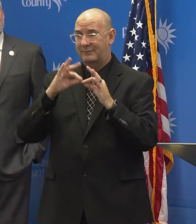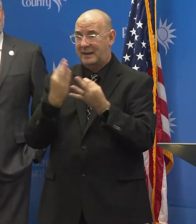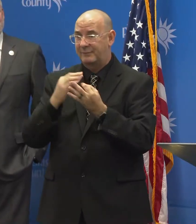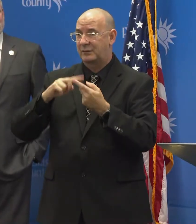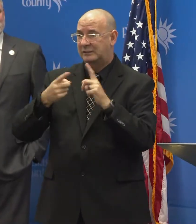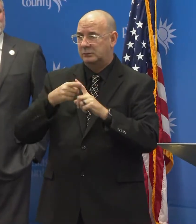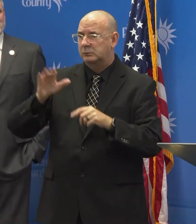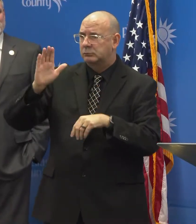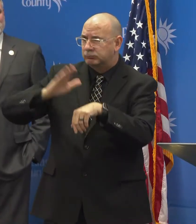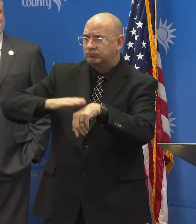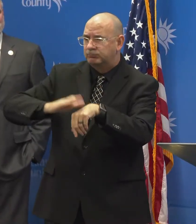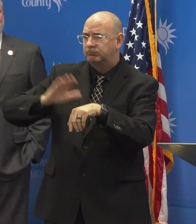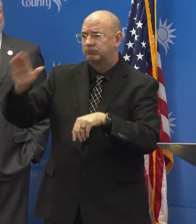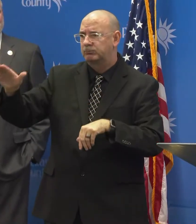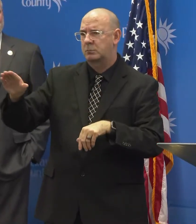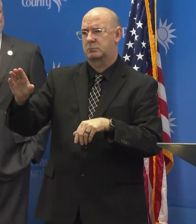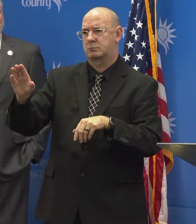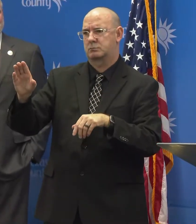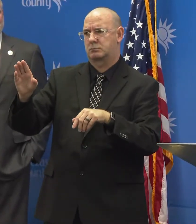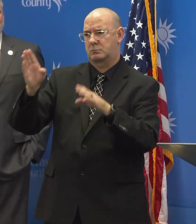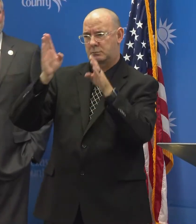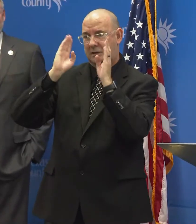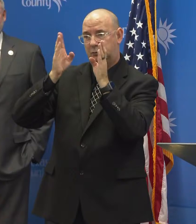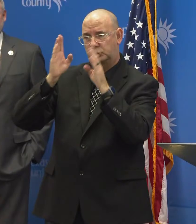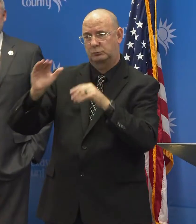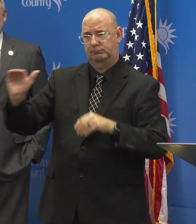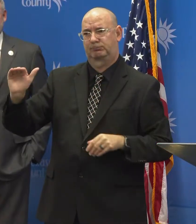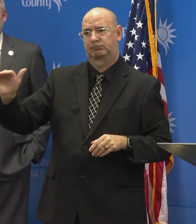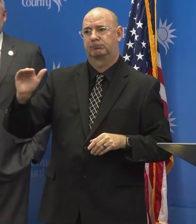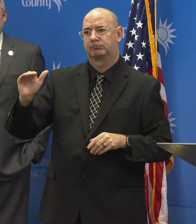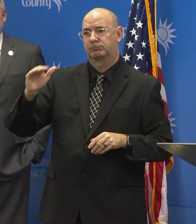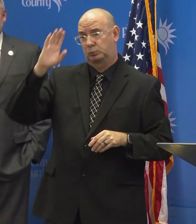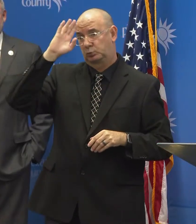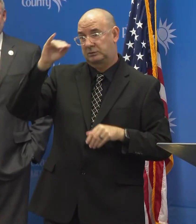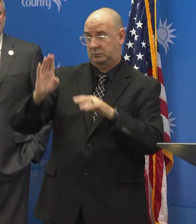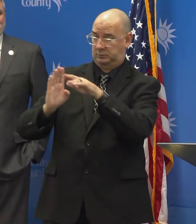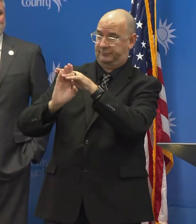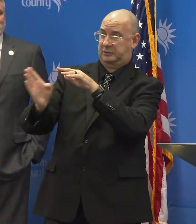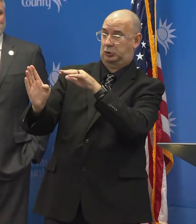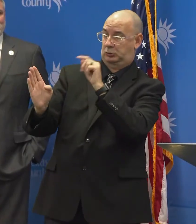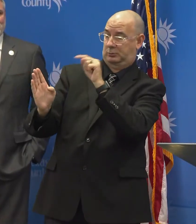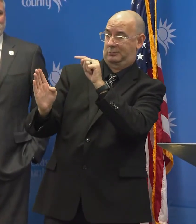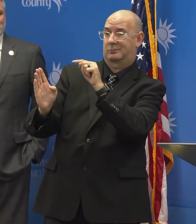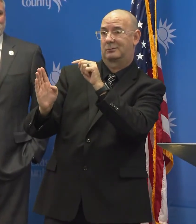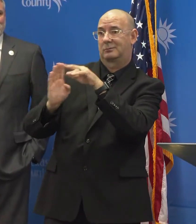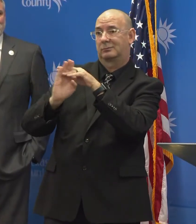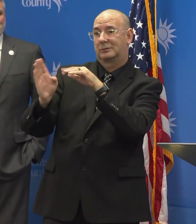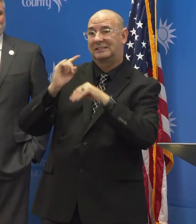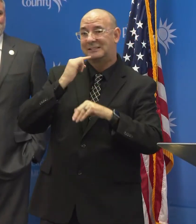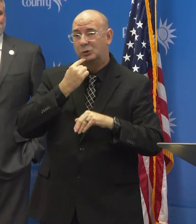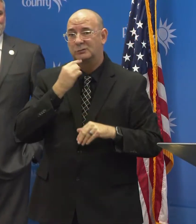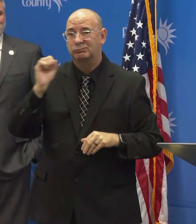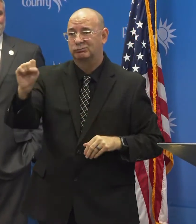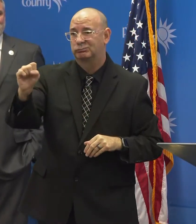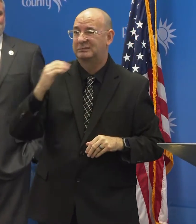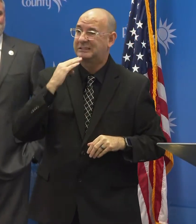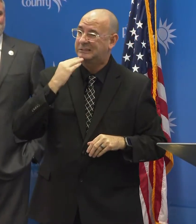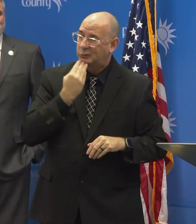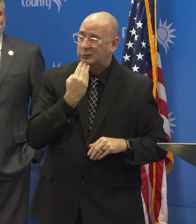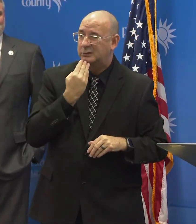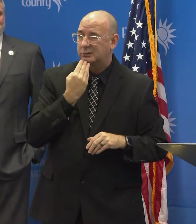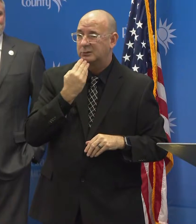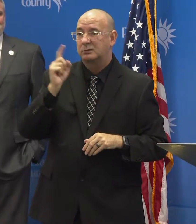this, please understand that these evacuations are very serious. You need to take